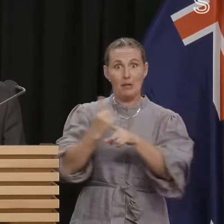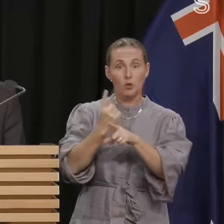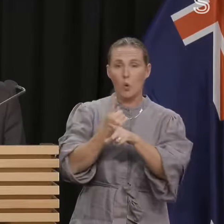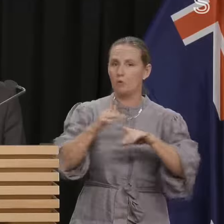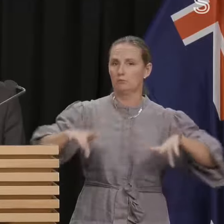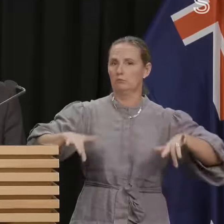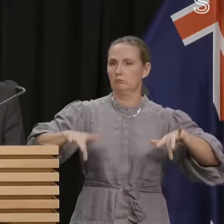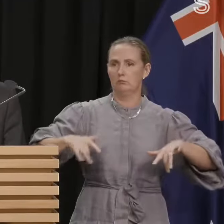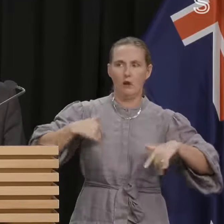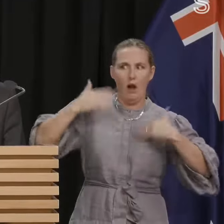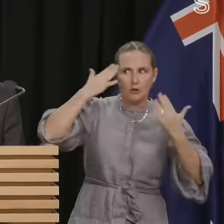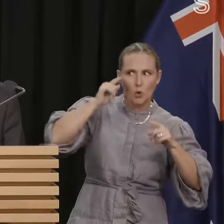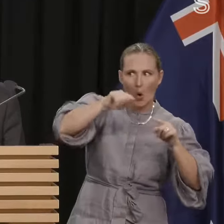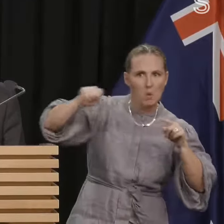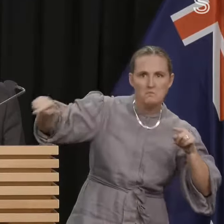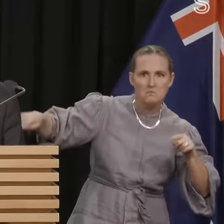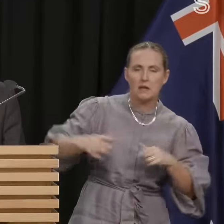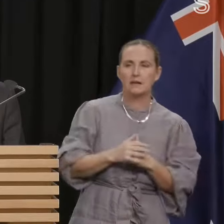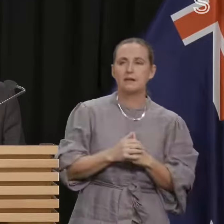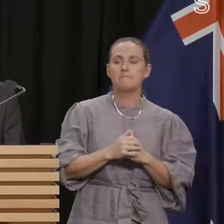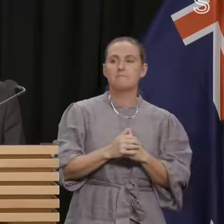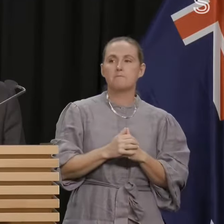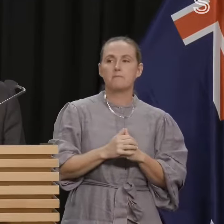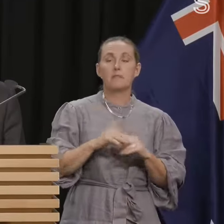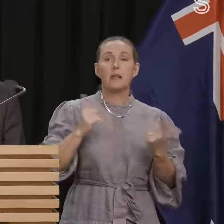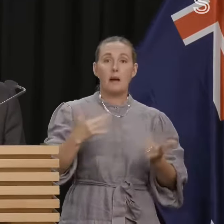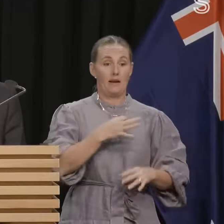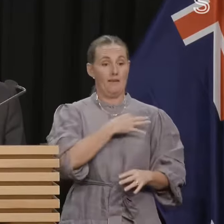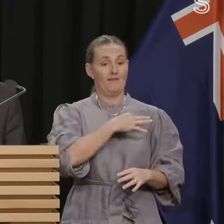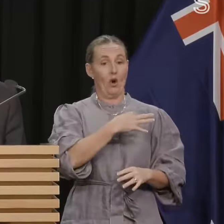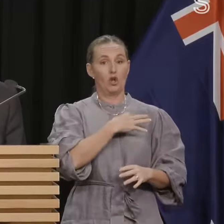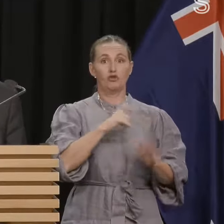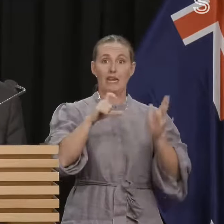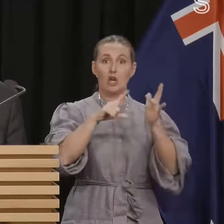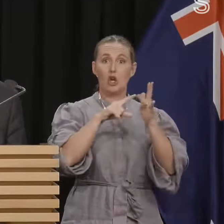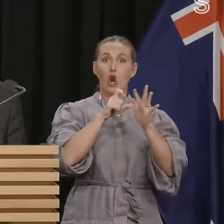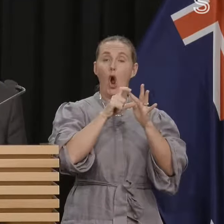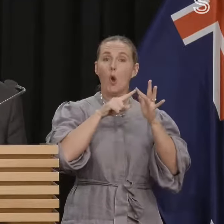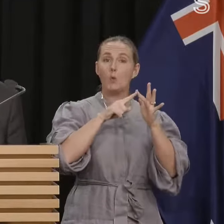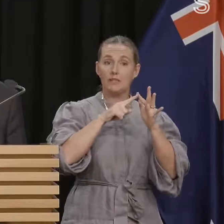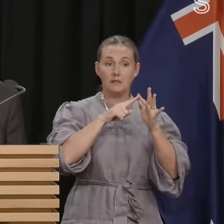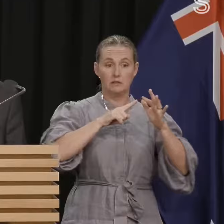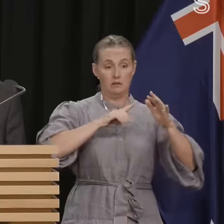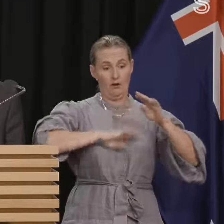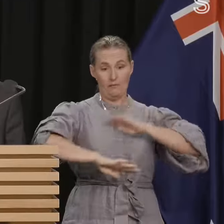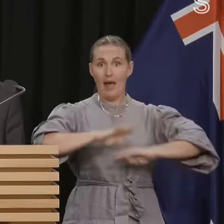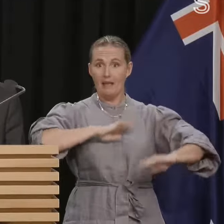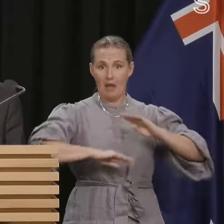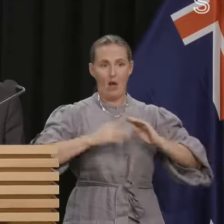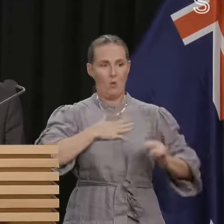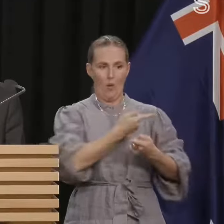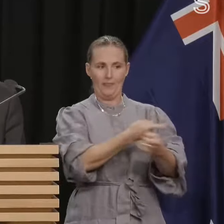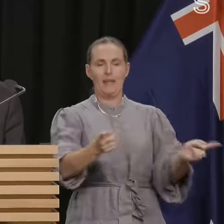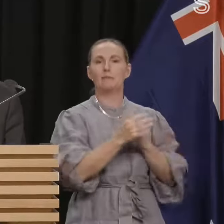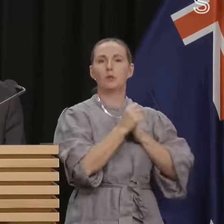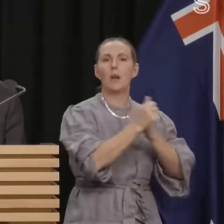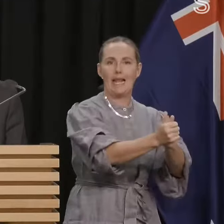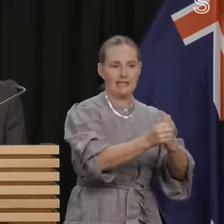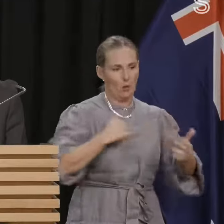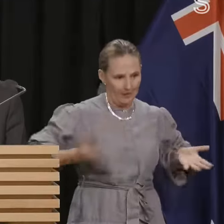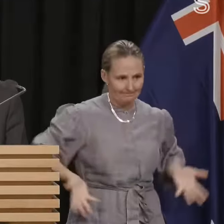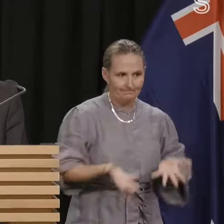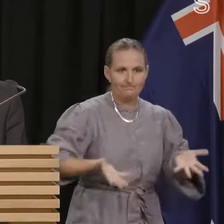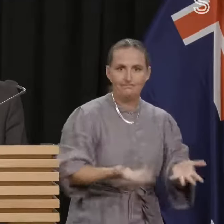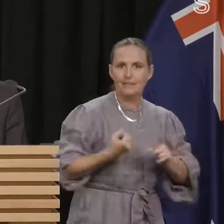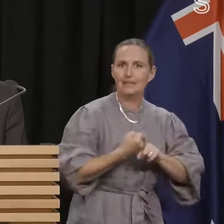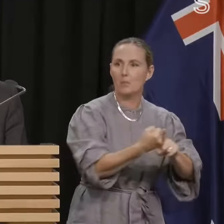in terms of the development of a voluntary code, it's something that actually we would like to lead the process on that with support from us. Any other